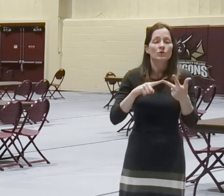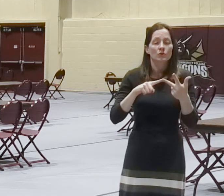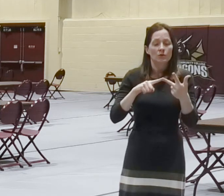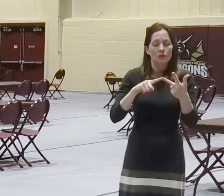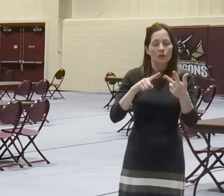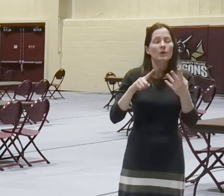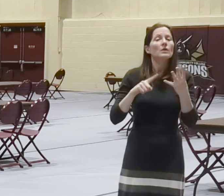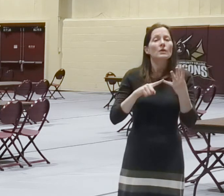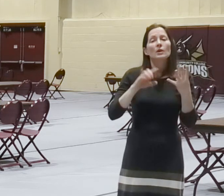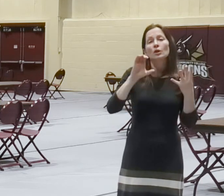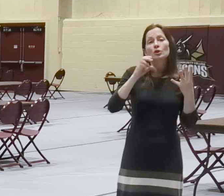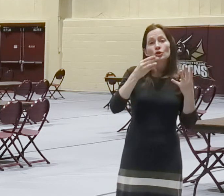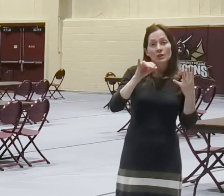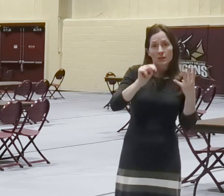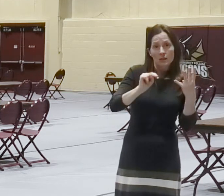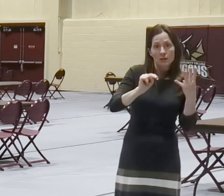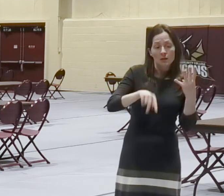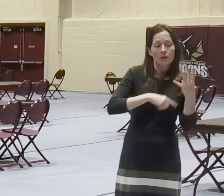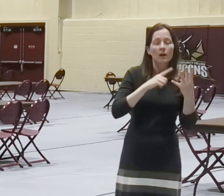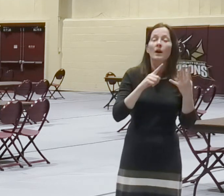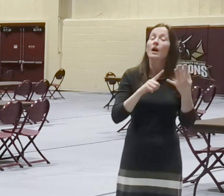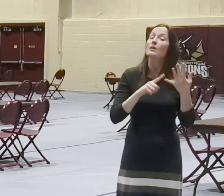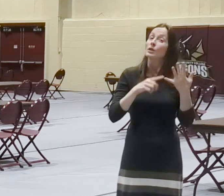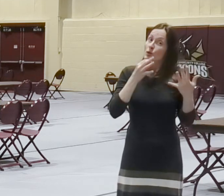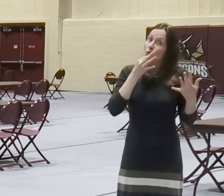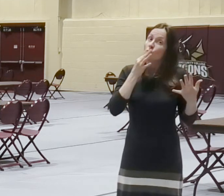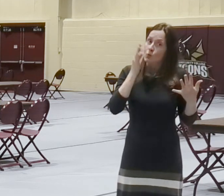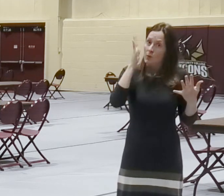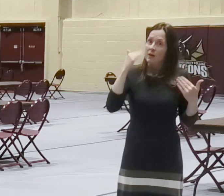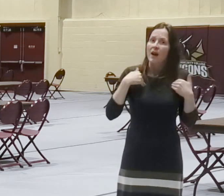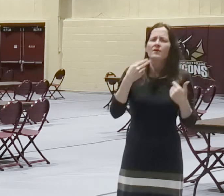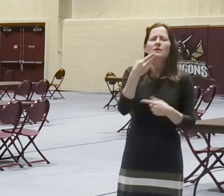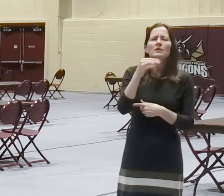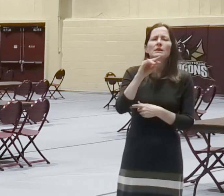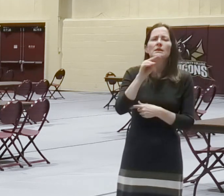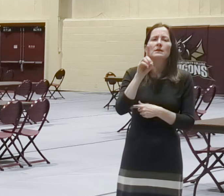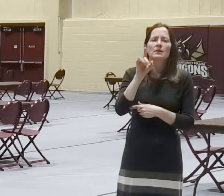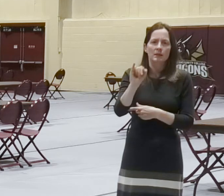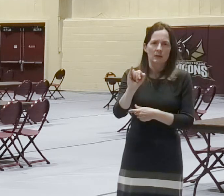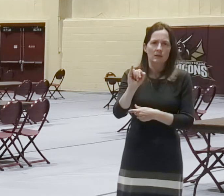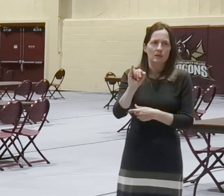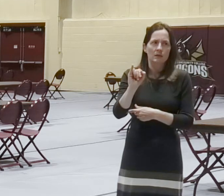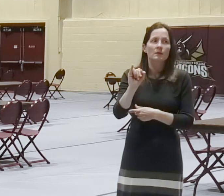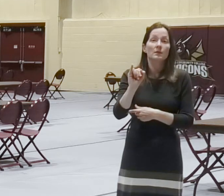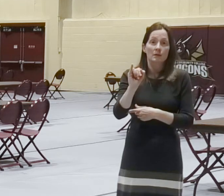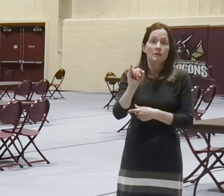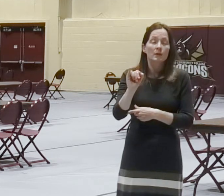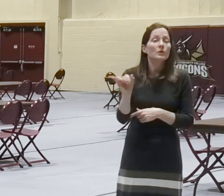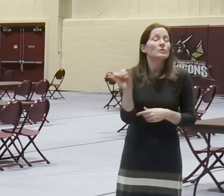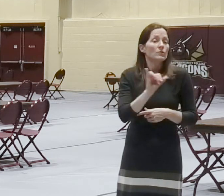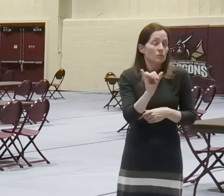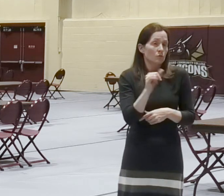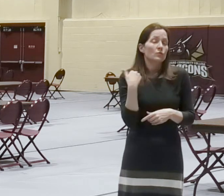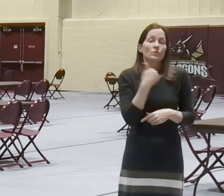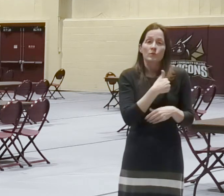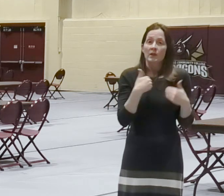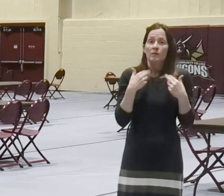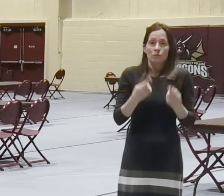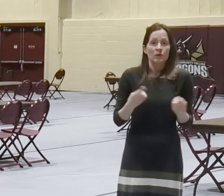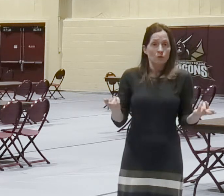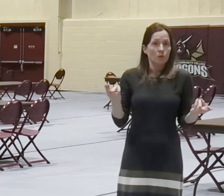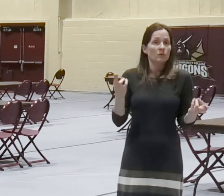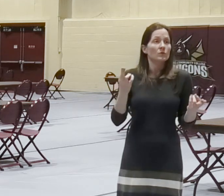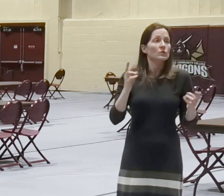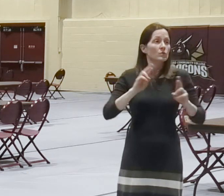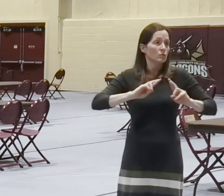Chin, and soon to be Hindi. And we have resources available to assist those who are